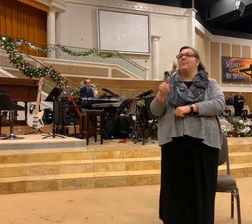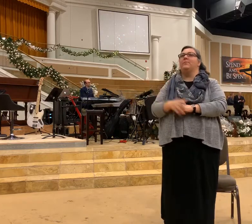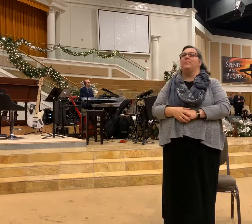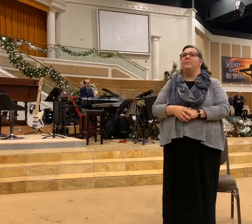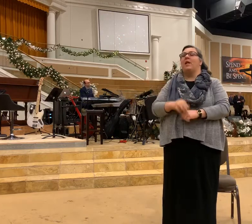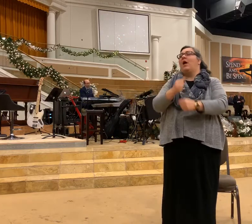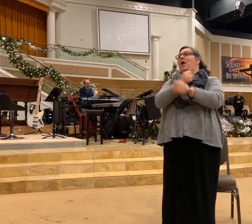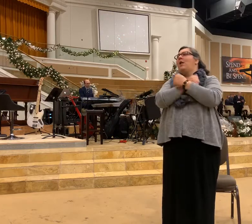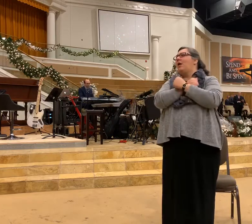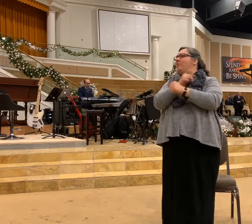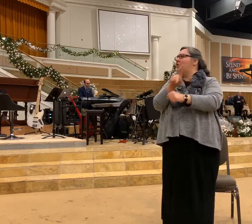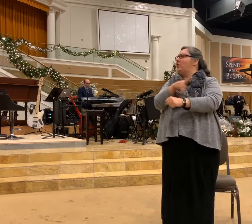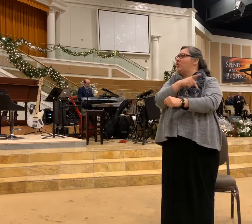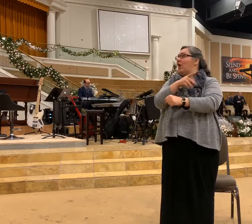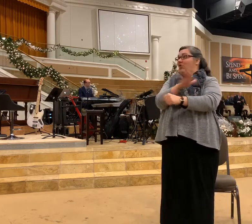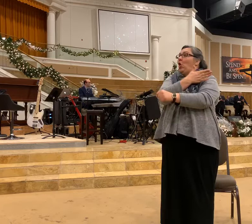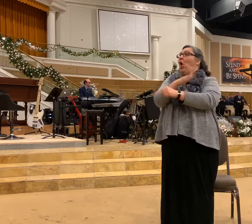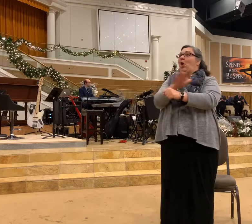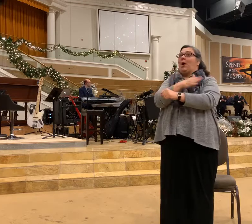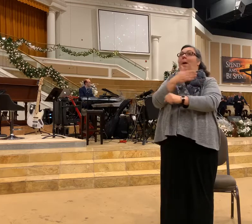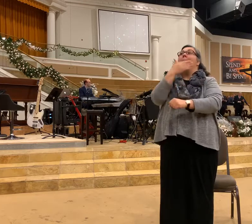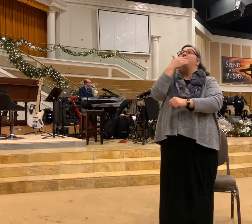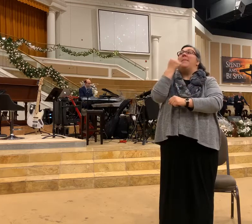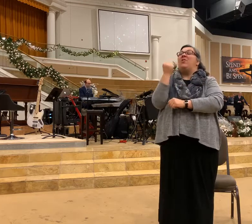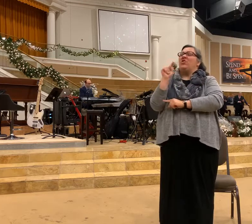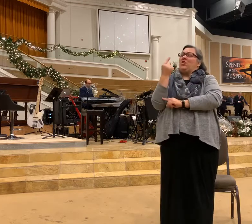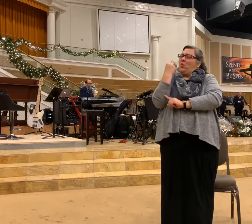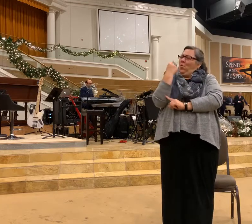I love that song they just sang, Better Is One Day